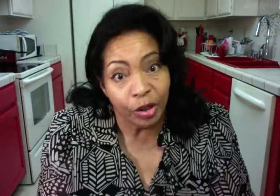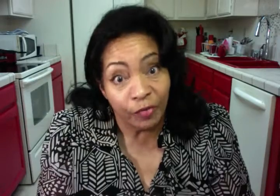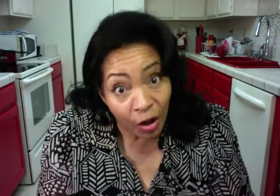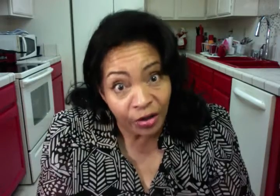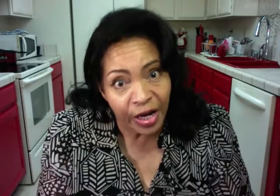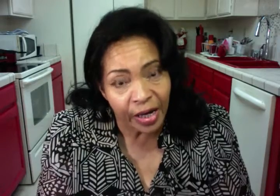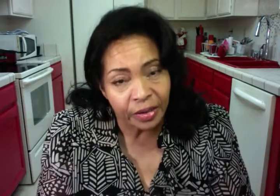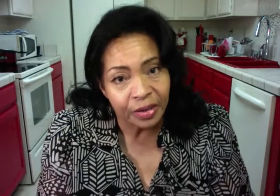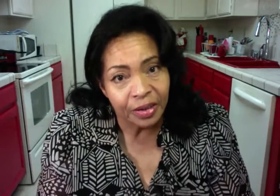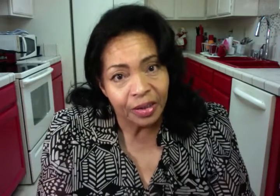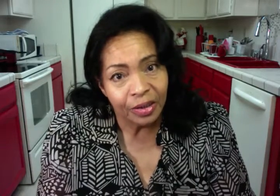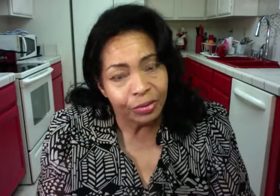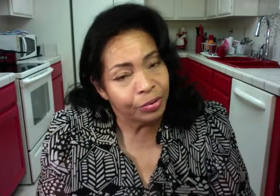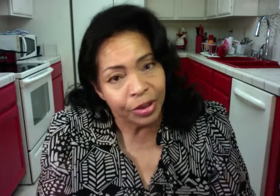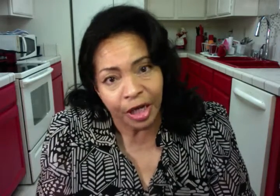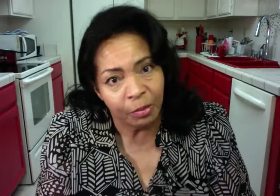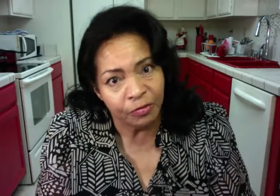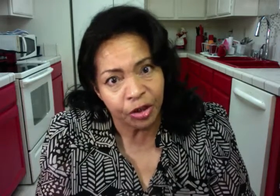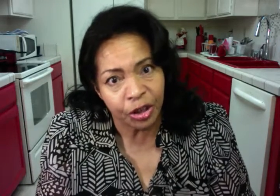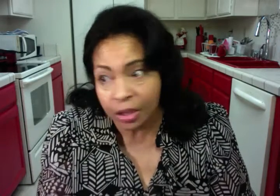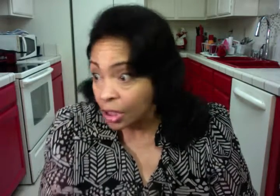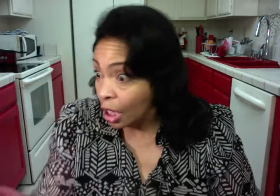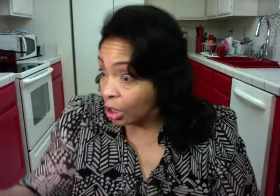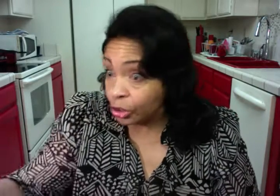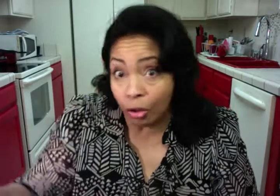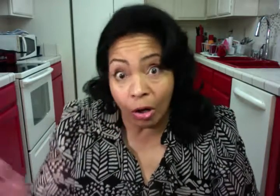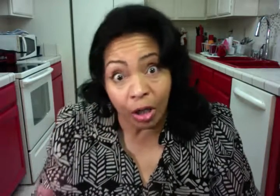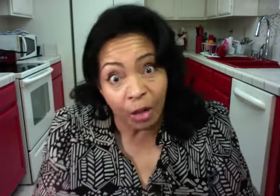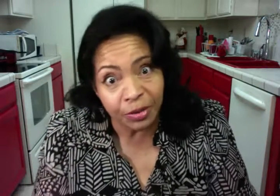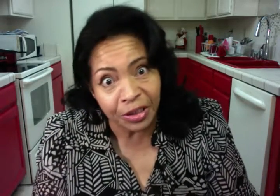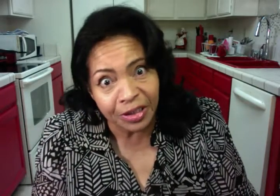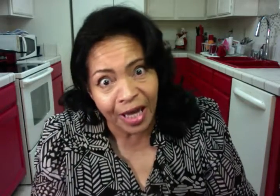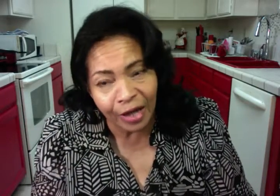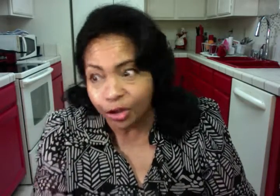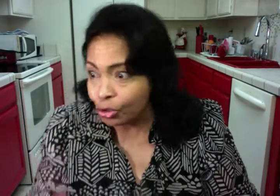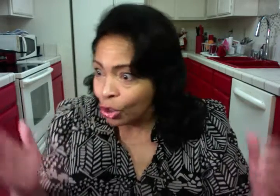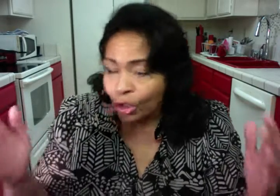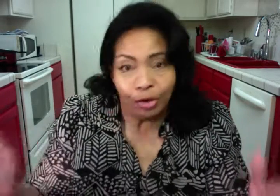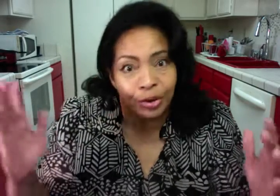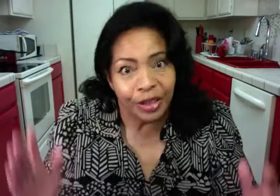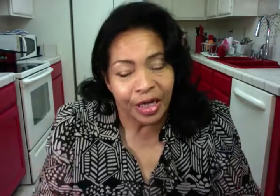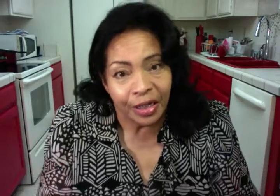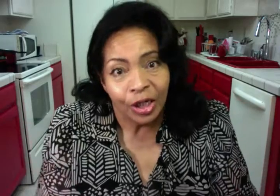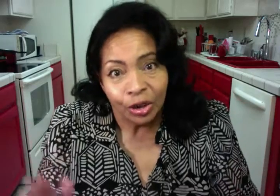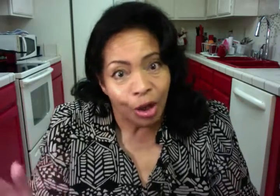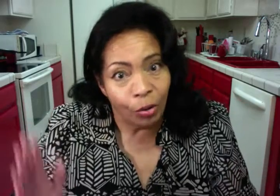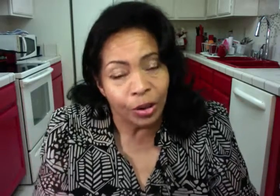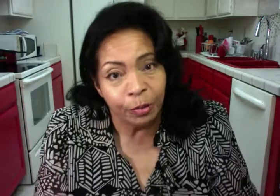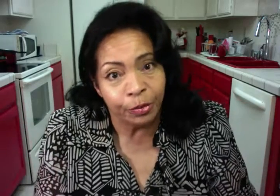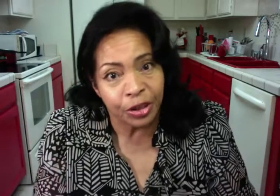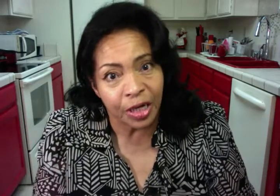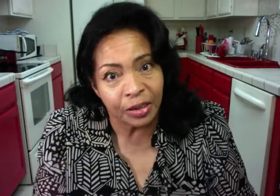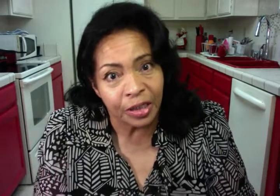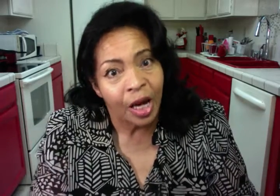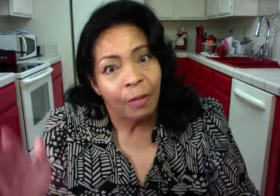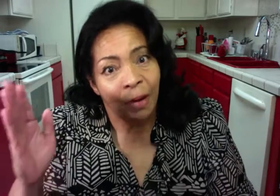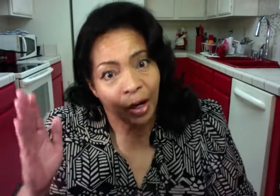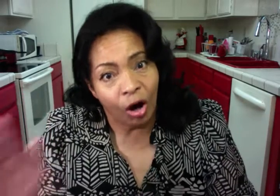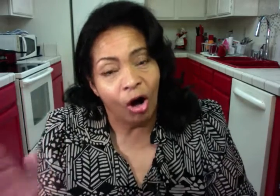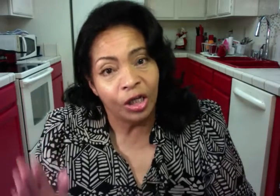all that Through the name of Jesus A dog comes and attacks you You can get totally protected By calling the